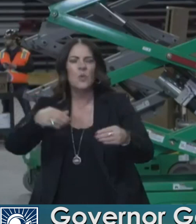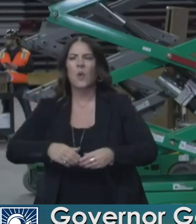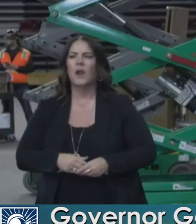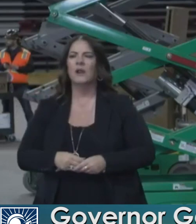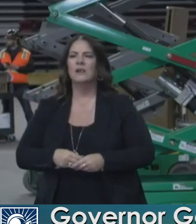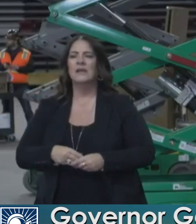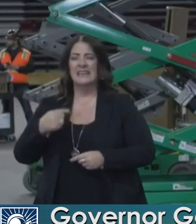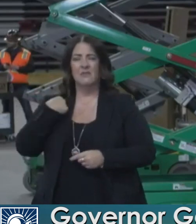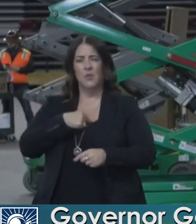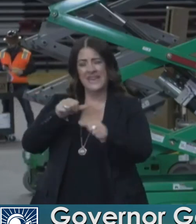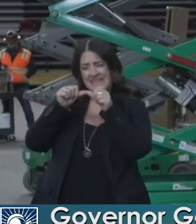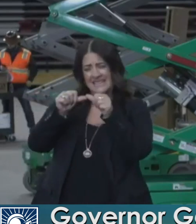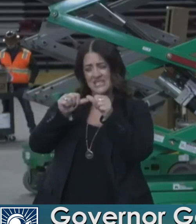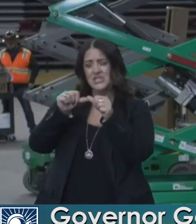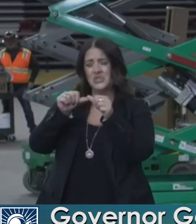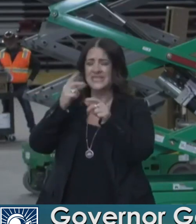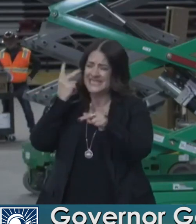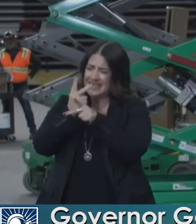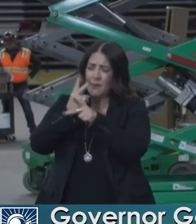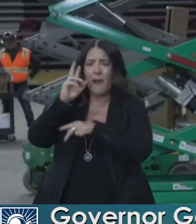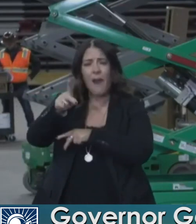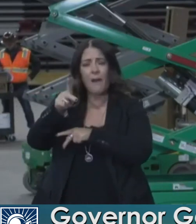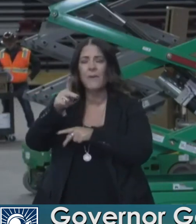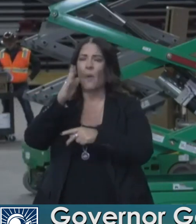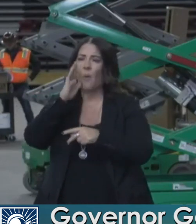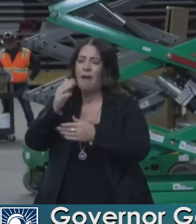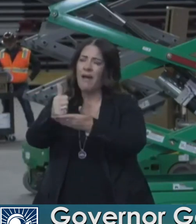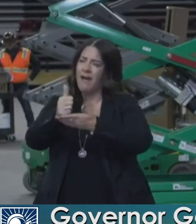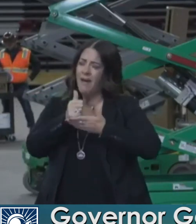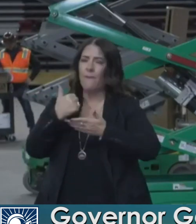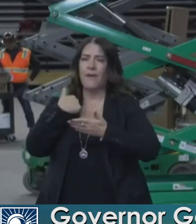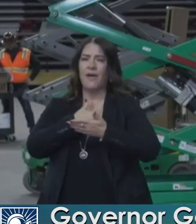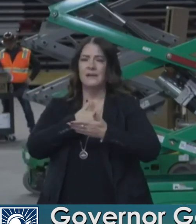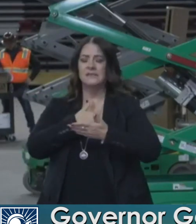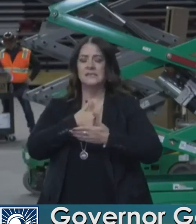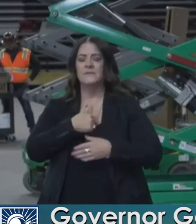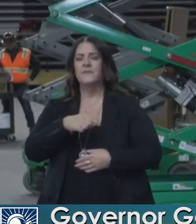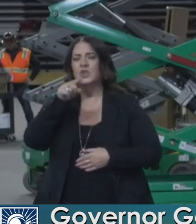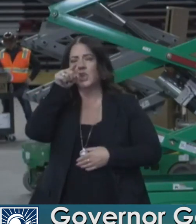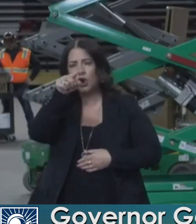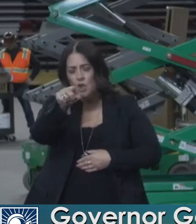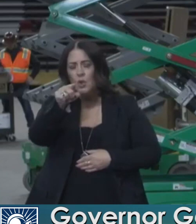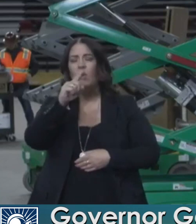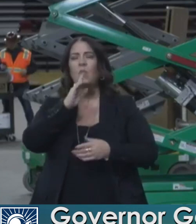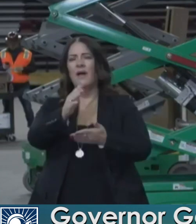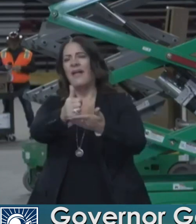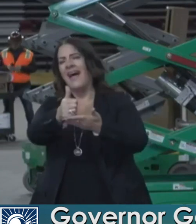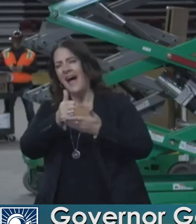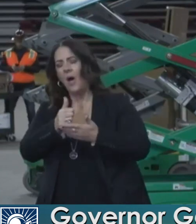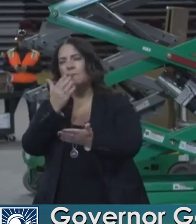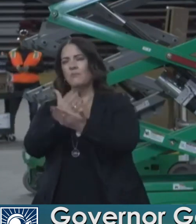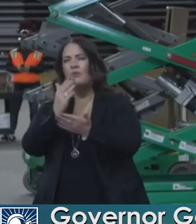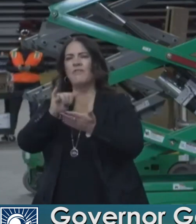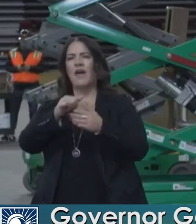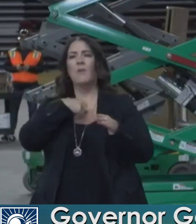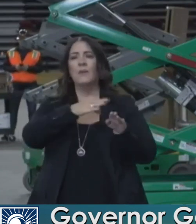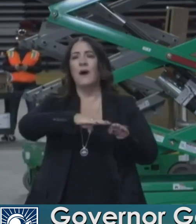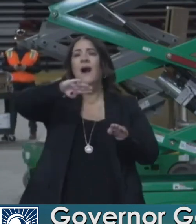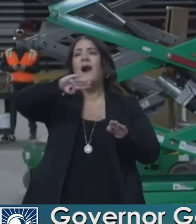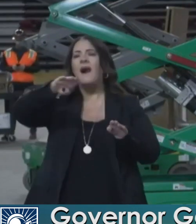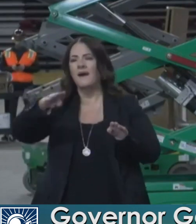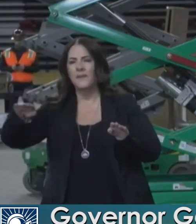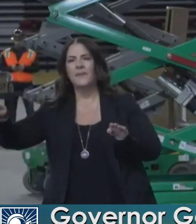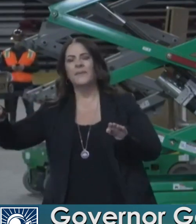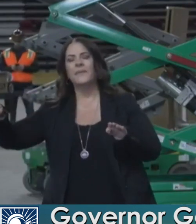line, then these models will continue to buy us time because you, by definition, are bending the curve, which allows us